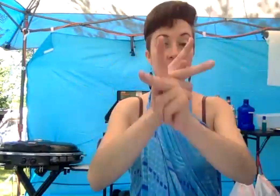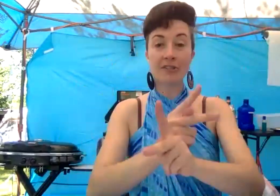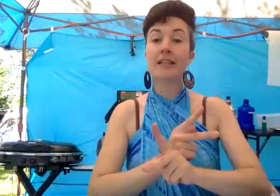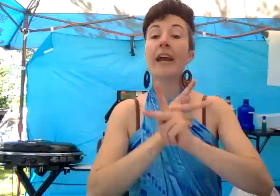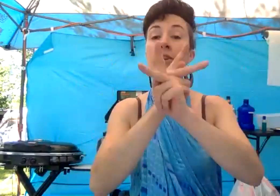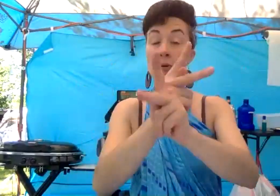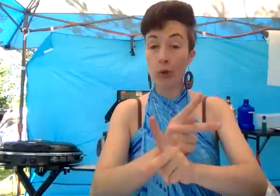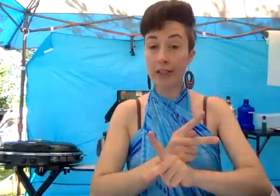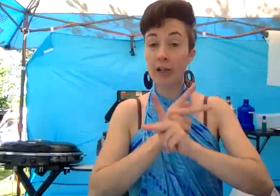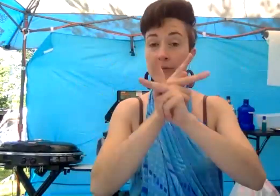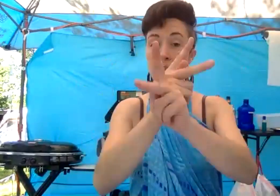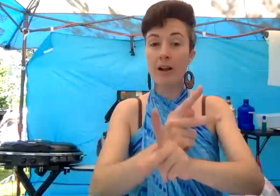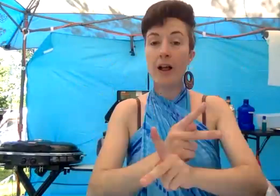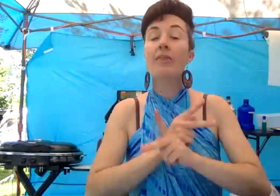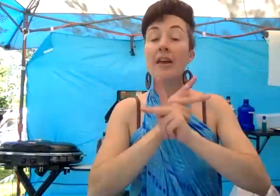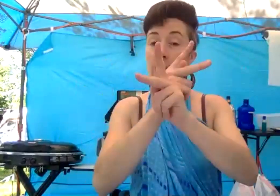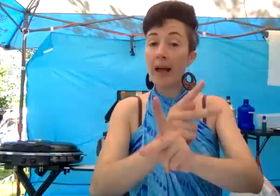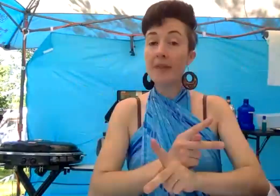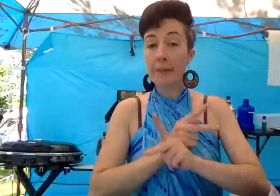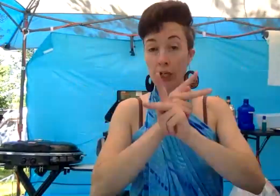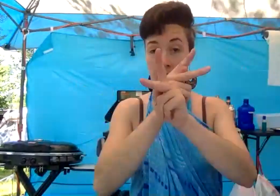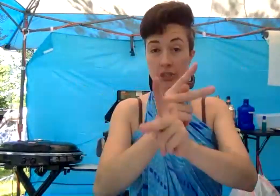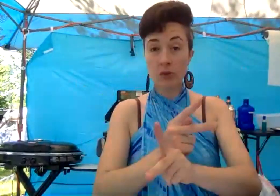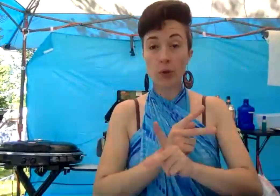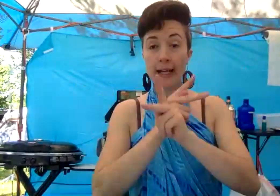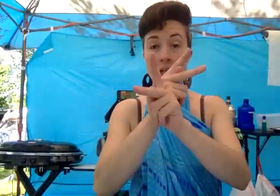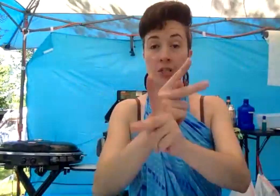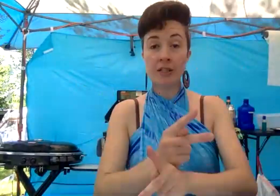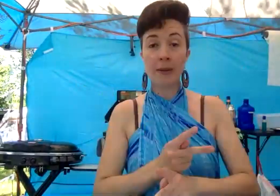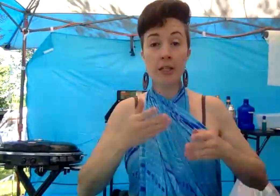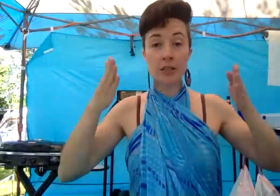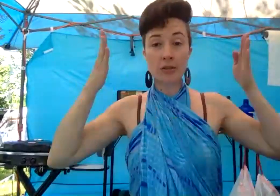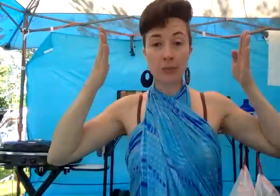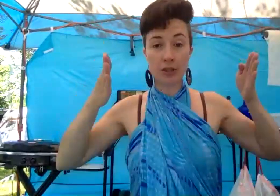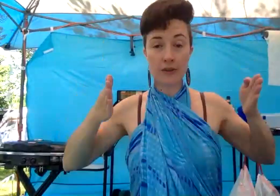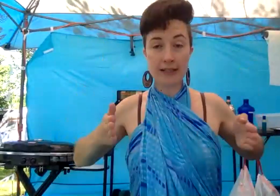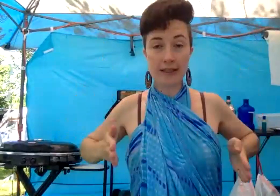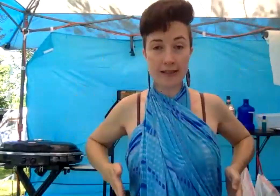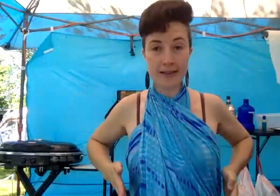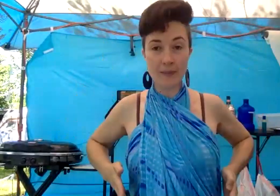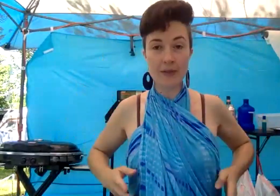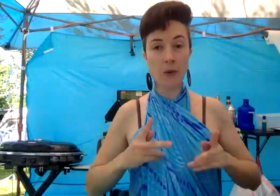for care or careful. Then you add the person or agent appendage, which goes like this. So,